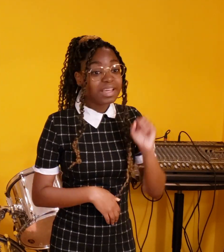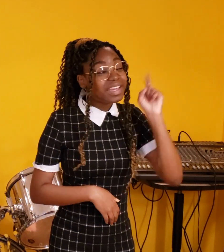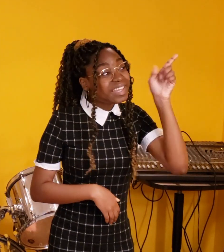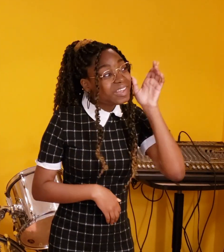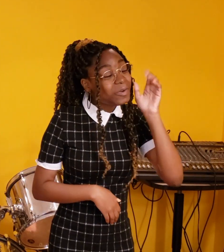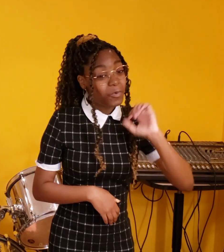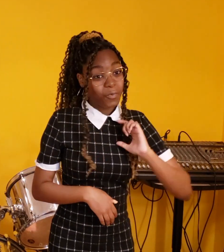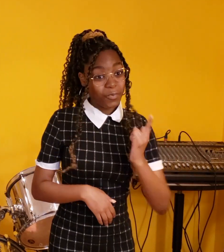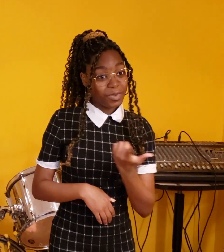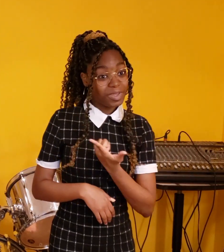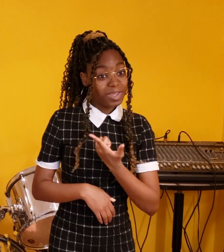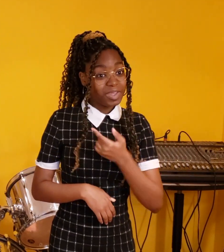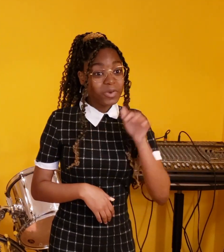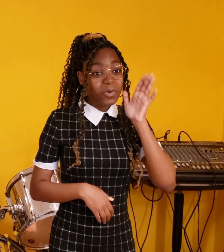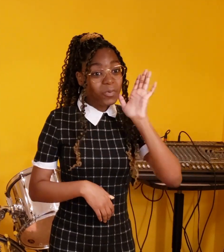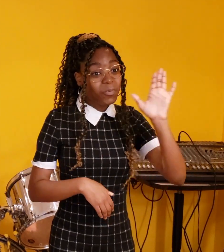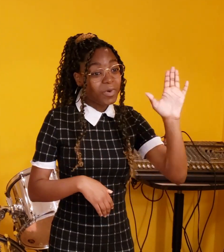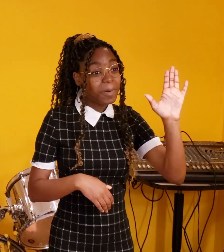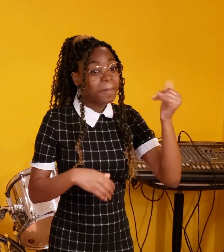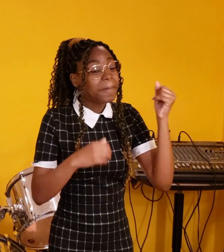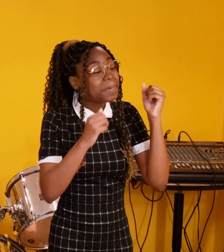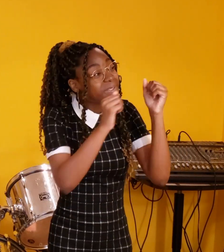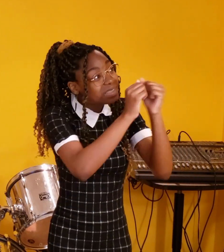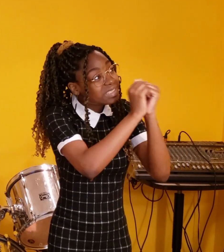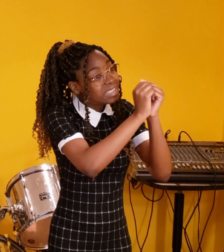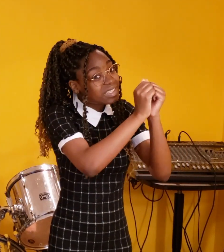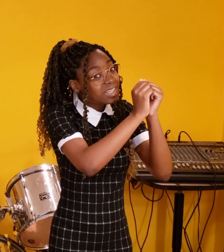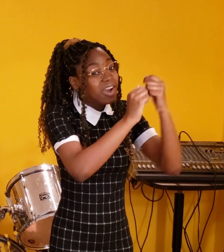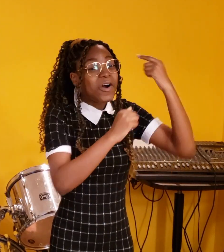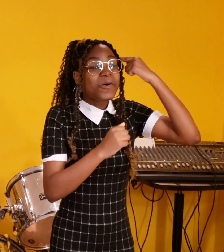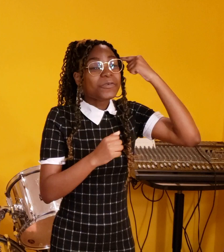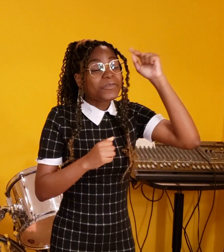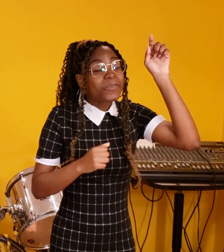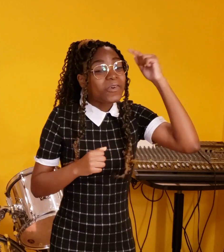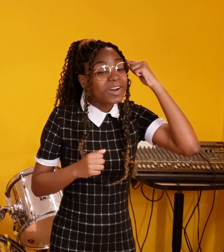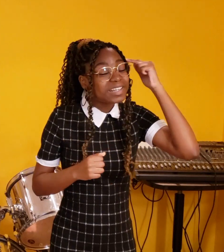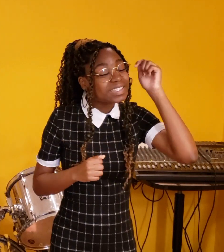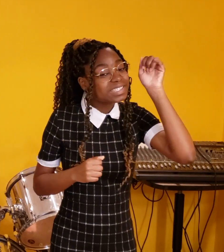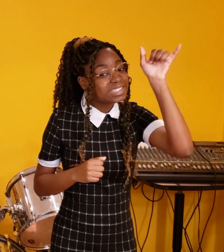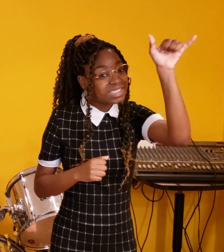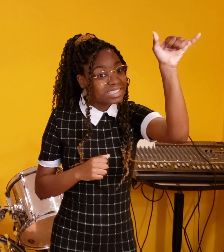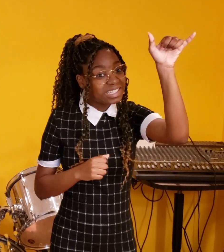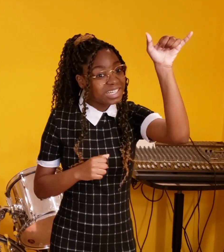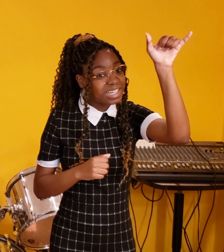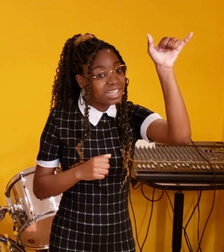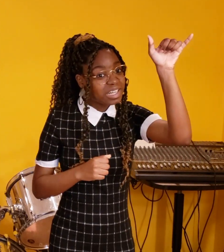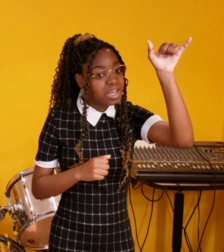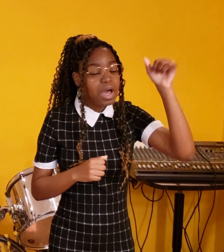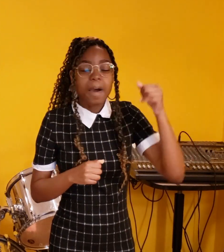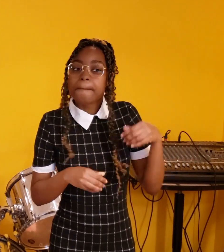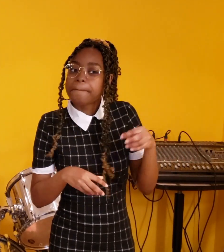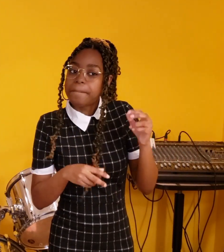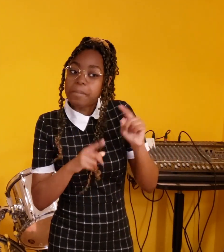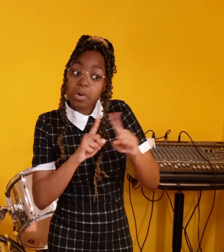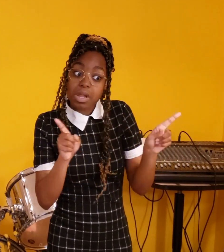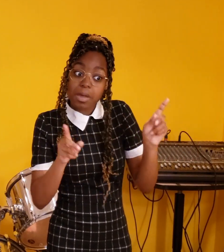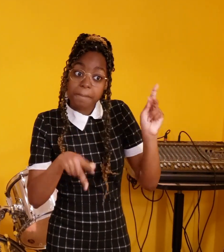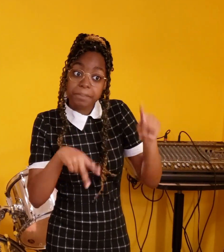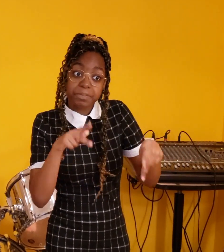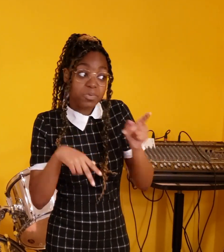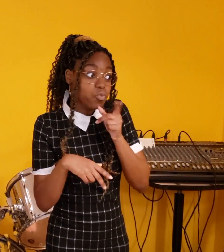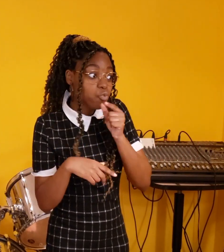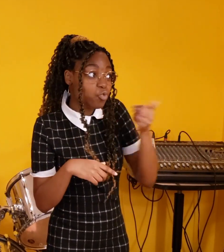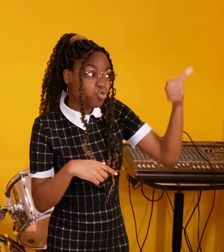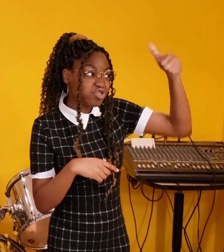for eternity. He's going to be with us for eternity. But those who turn their backs on him, those who reject